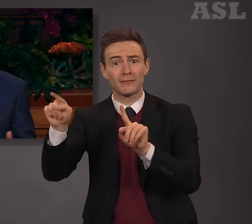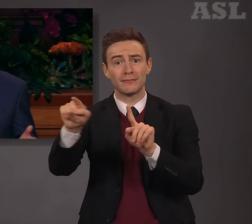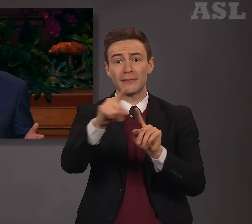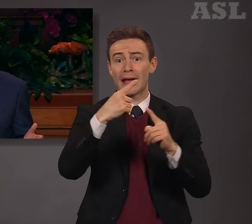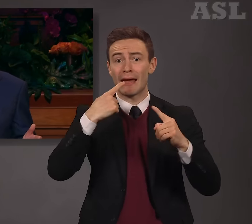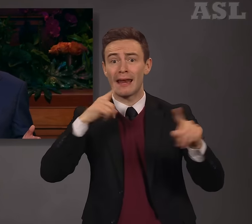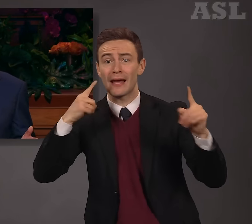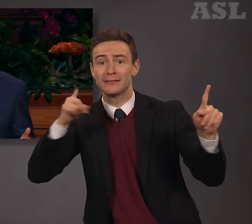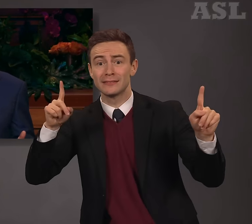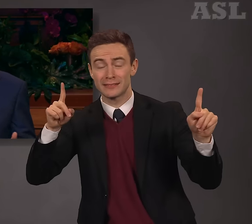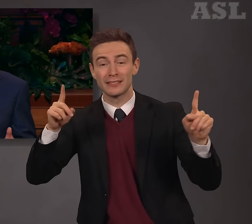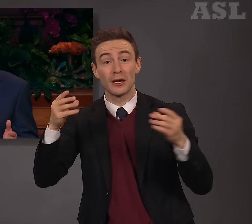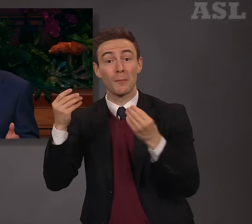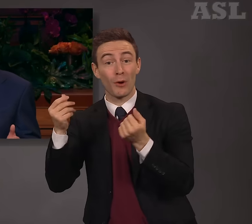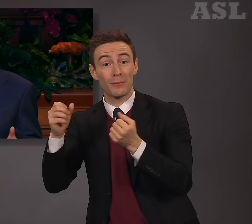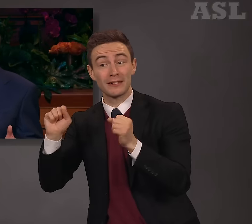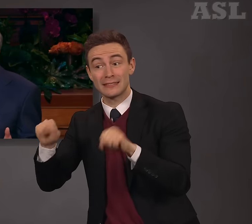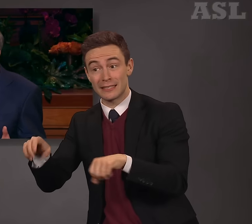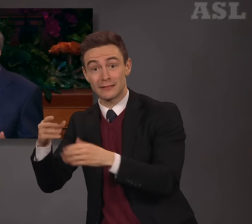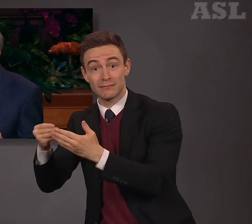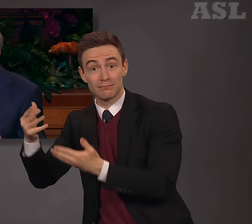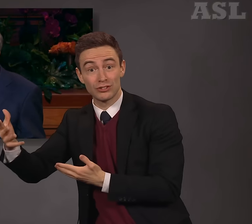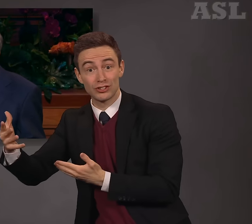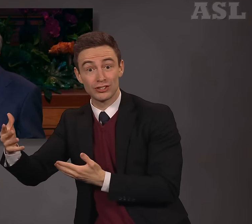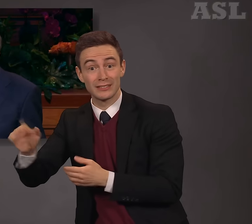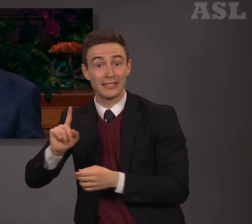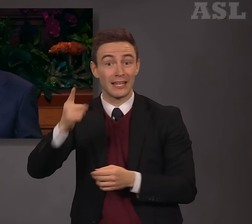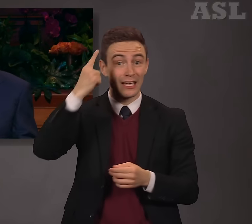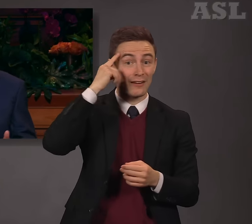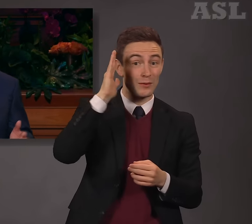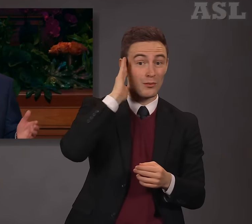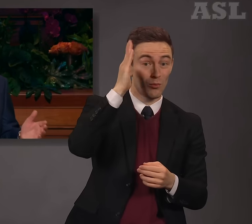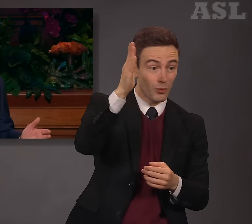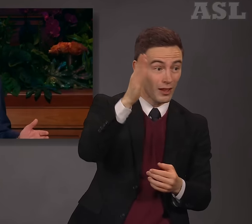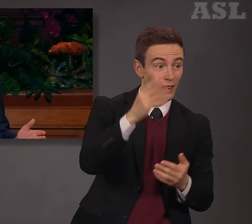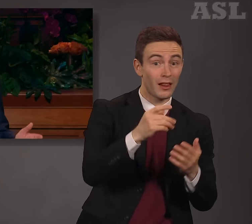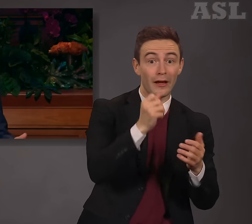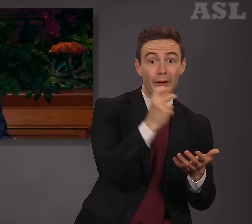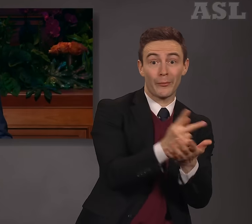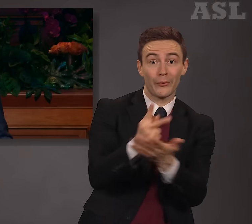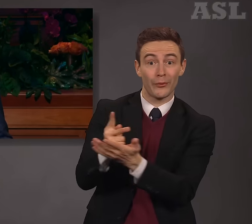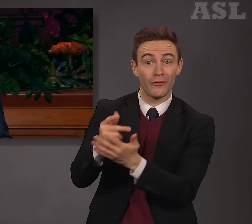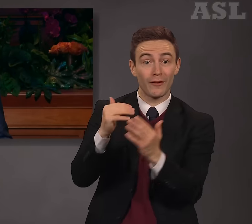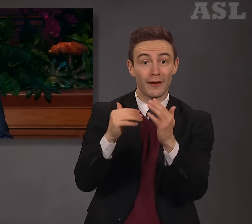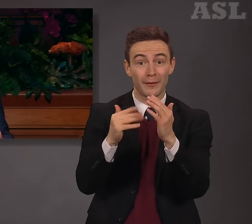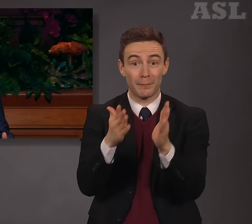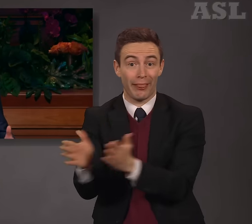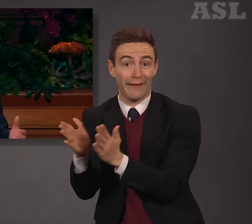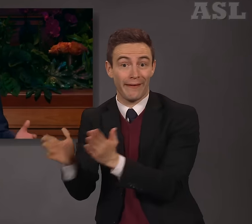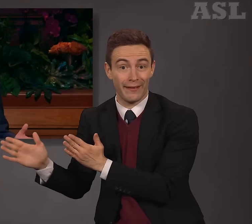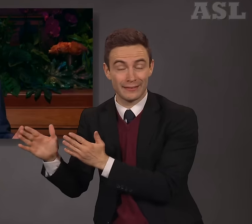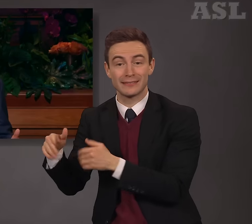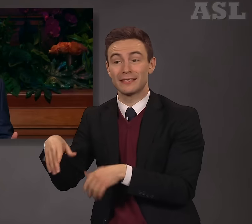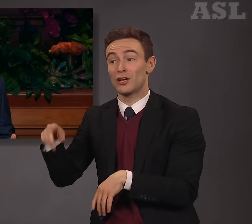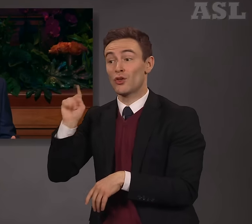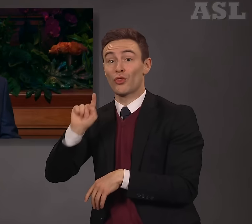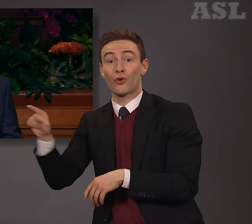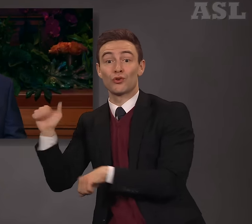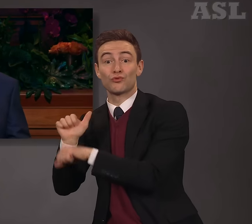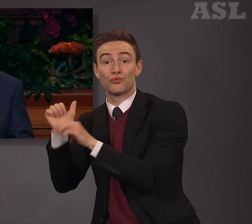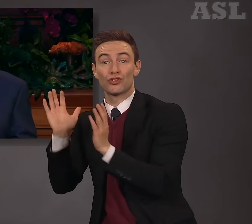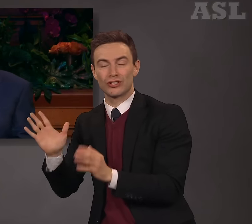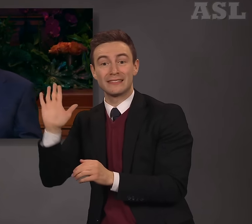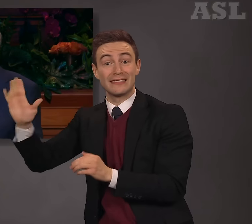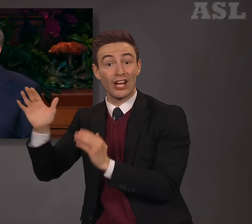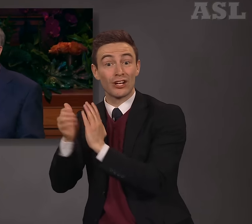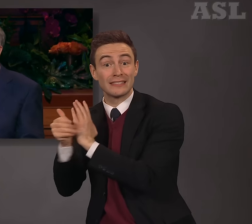properties can be purchased, that governments will approve plans, that talented workers will see their gifts magnified,